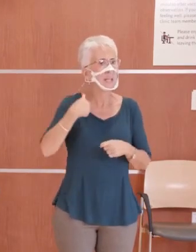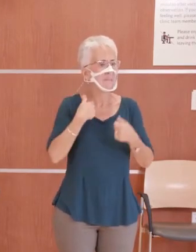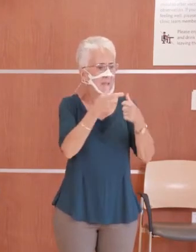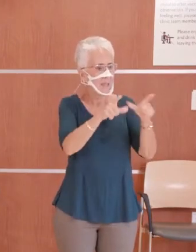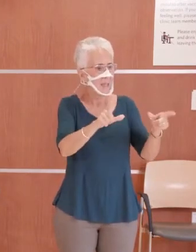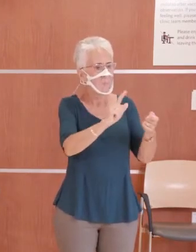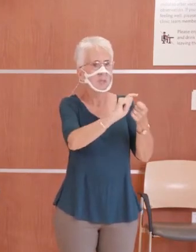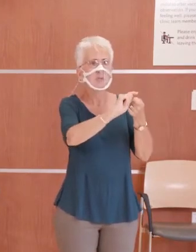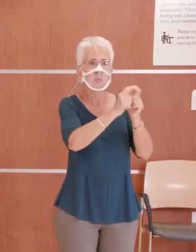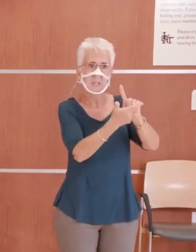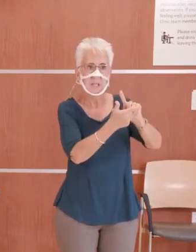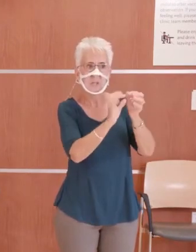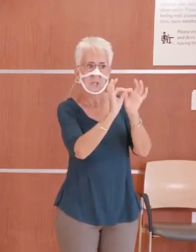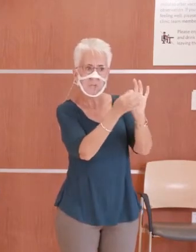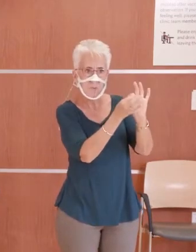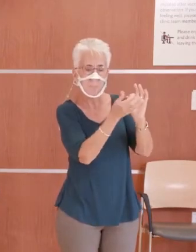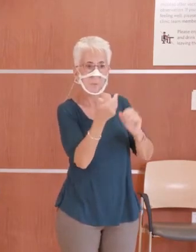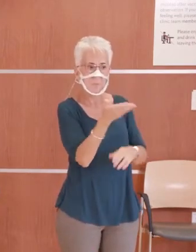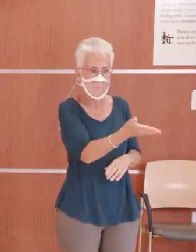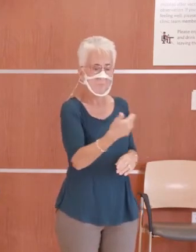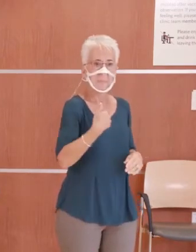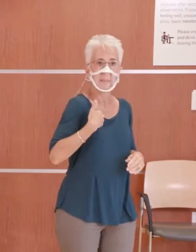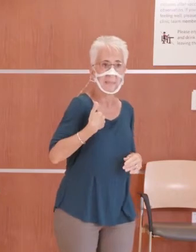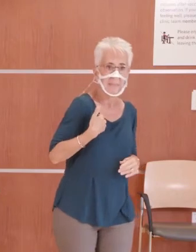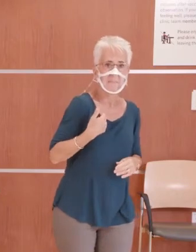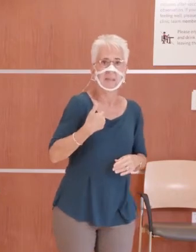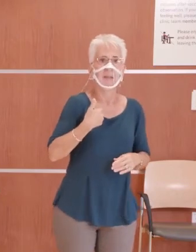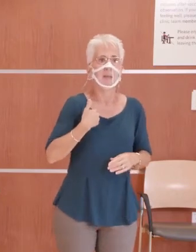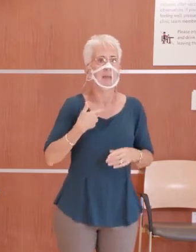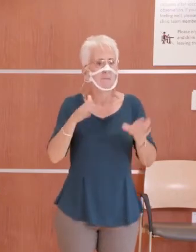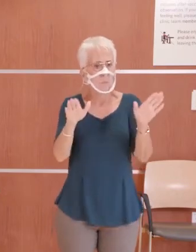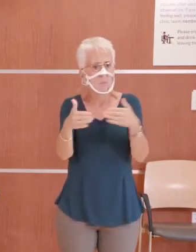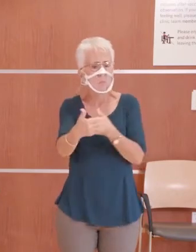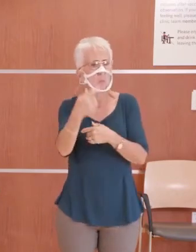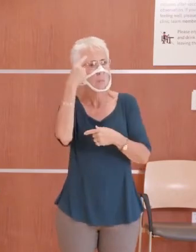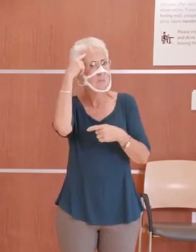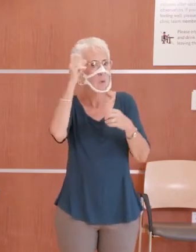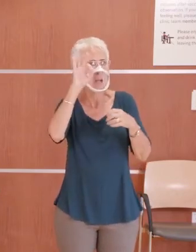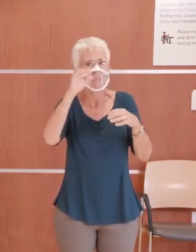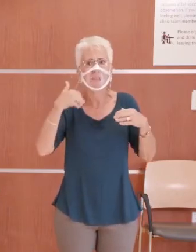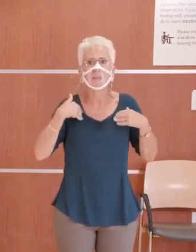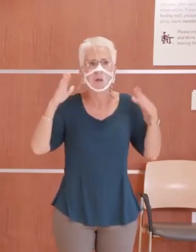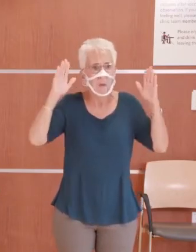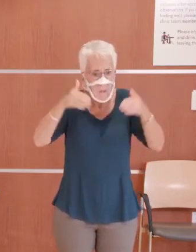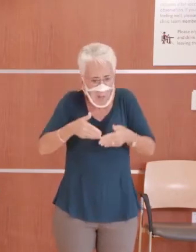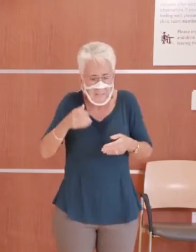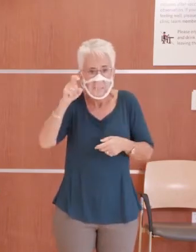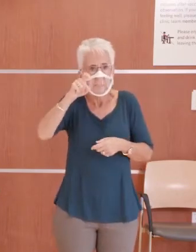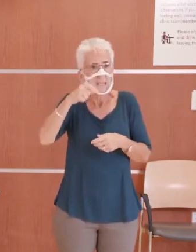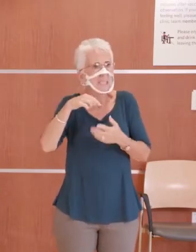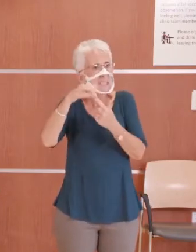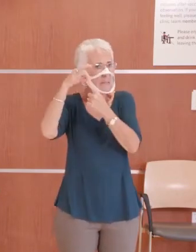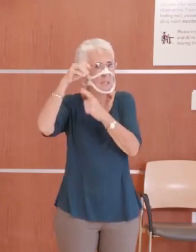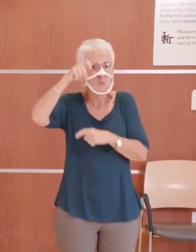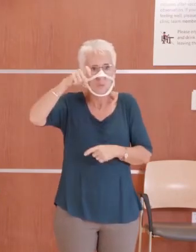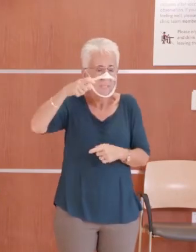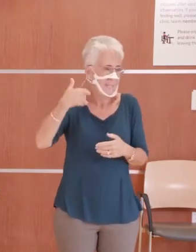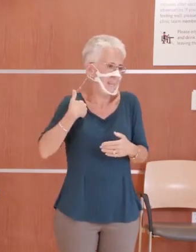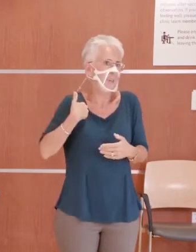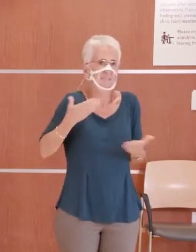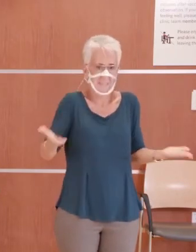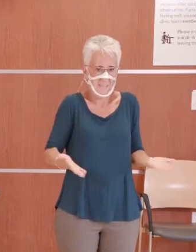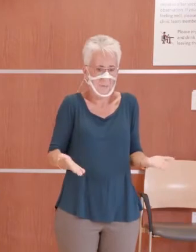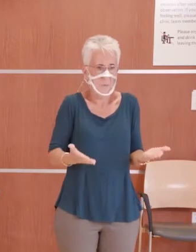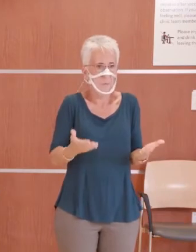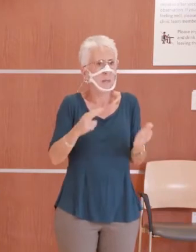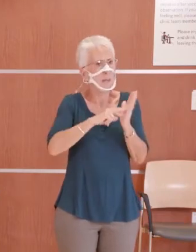translation services to make sure that everyone understands what's happening and is comfortable with the procedure and the processes. This allows